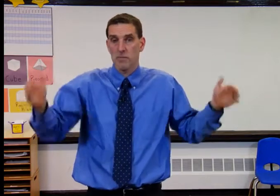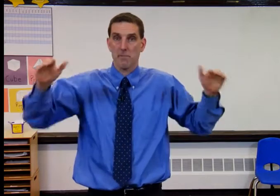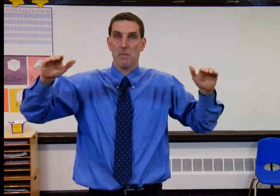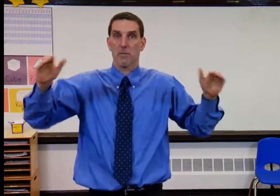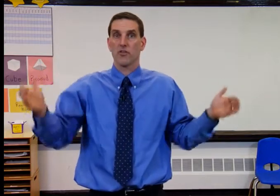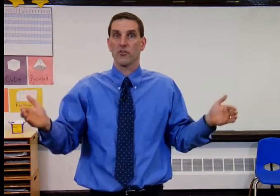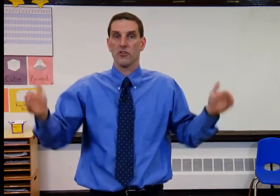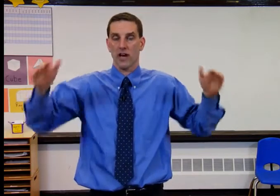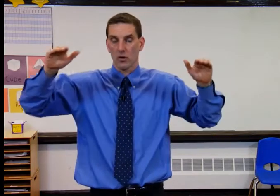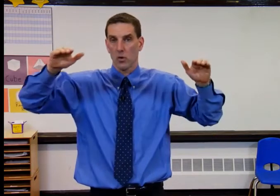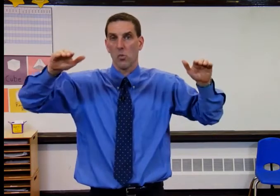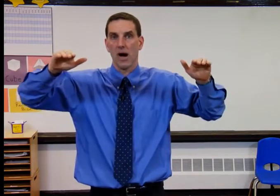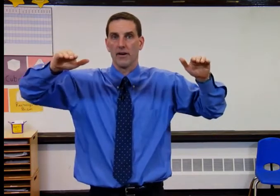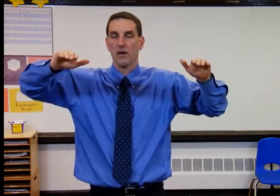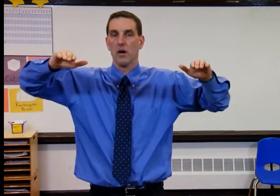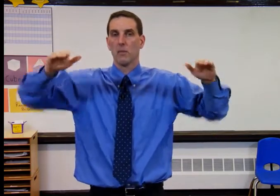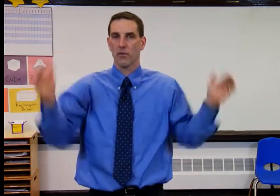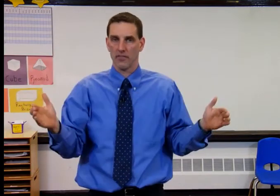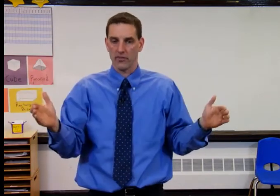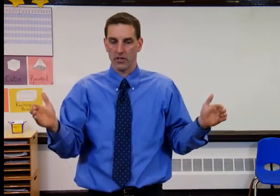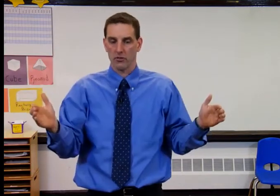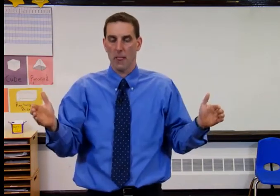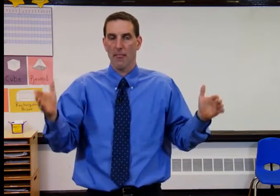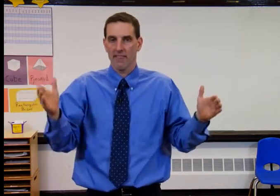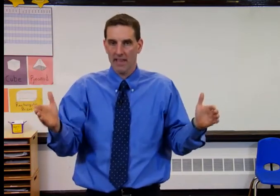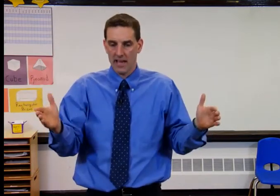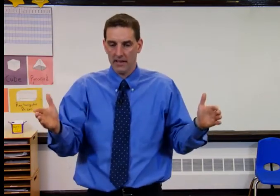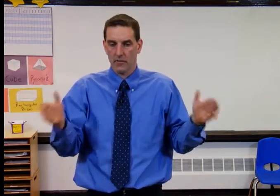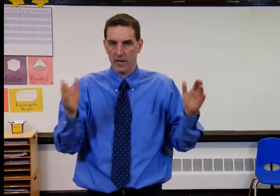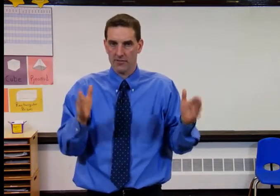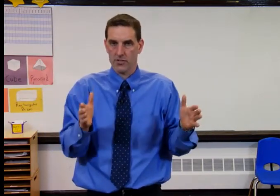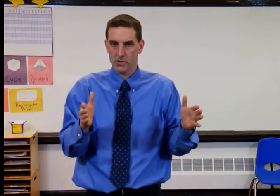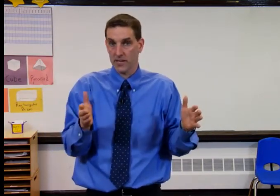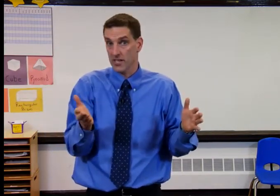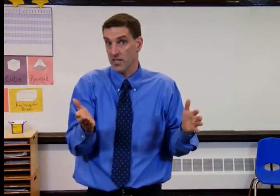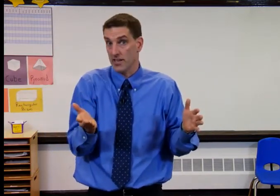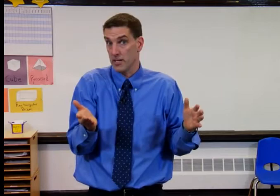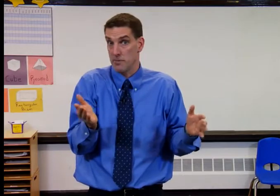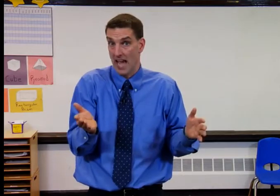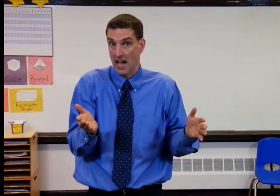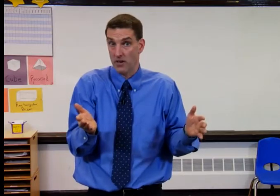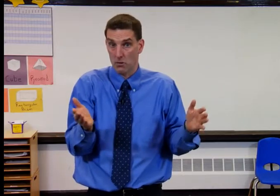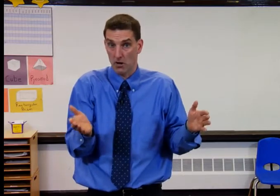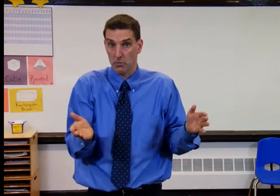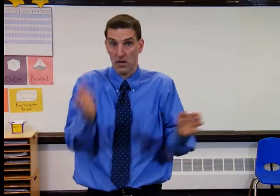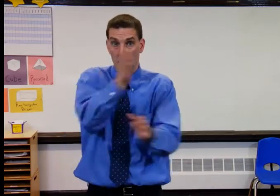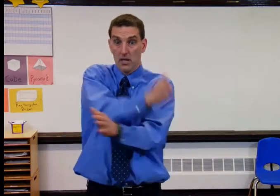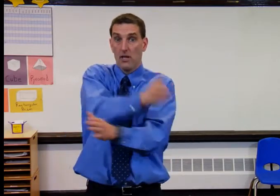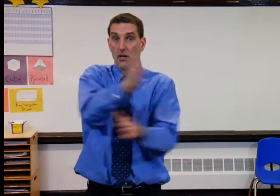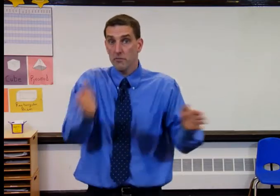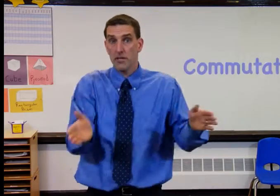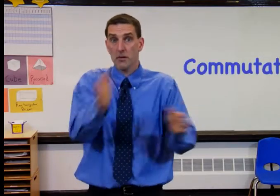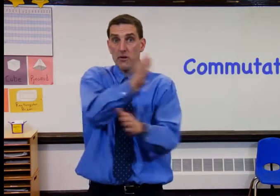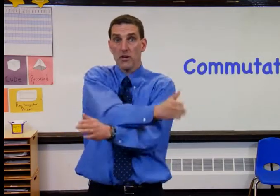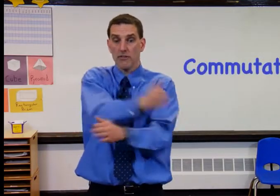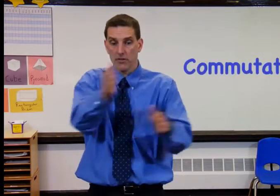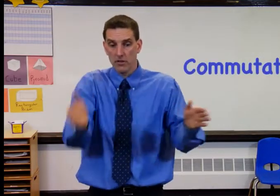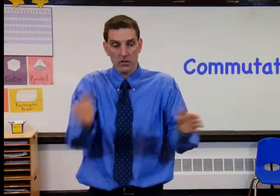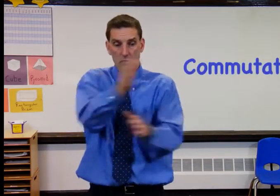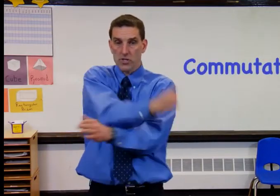my parentheses out a little wider. Parentheses. Then we have 2 things in it that need to be added or multiplied. Be commutative. You can switch the